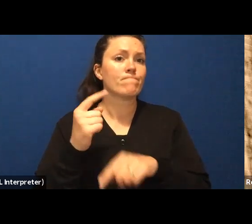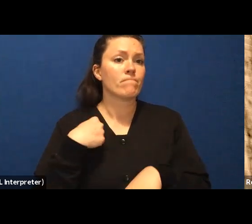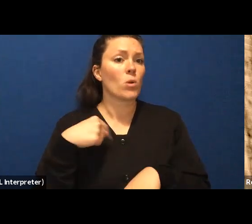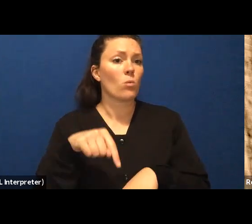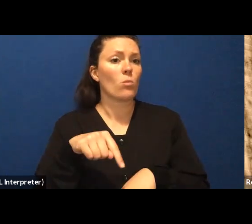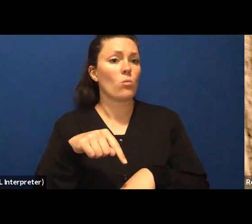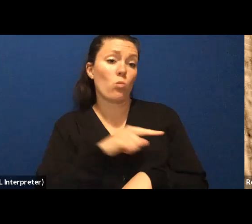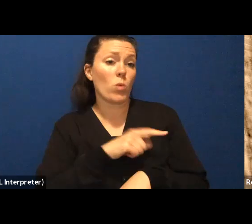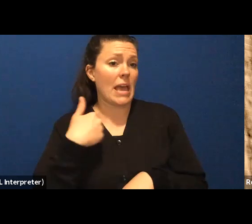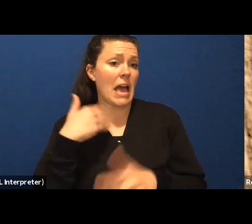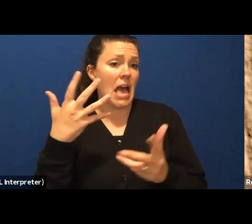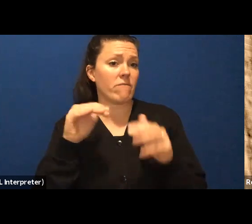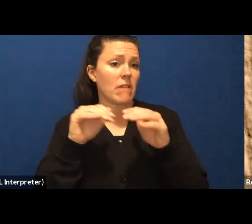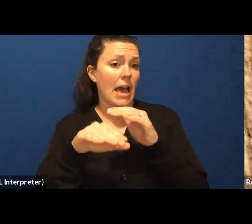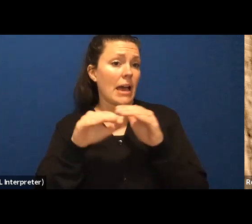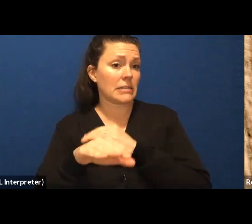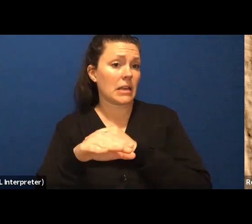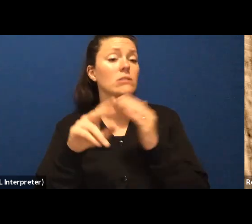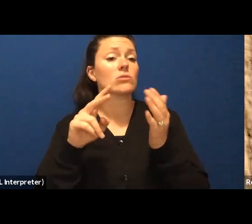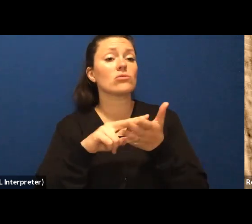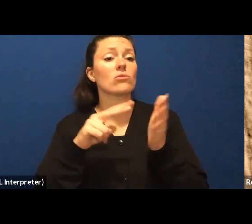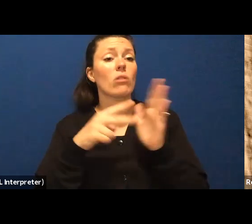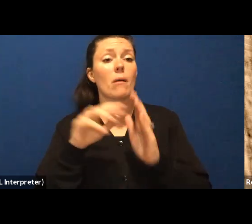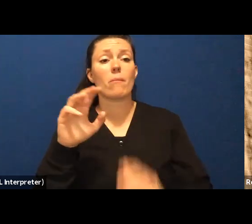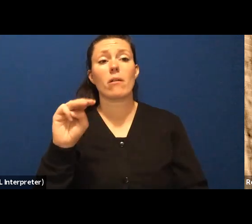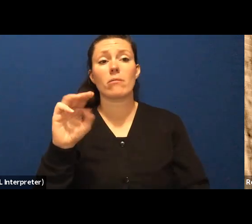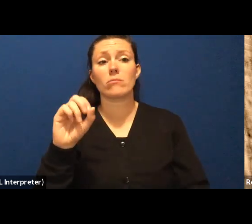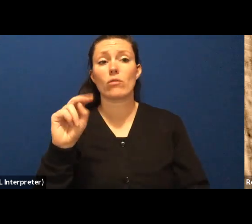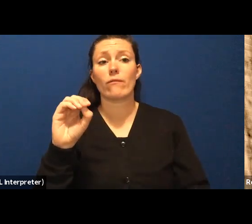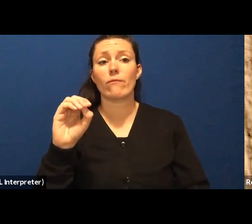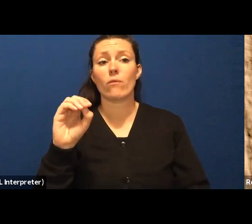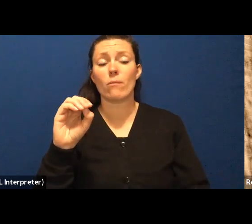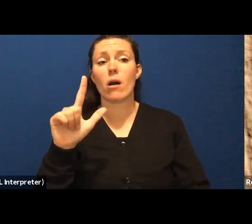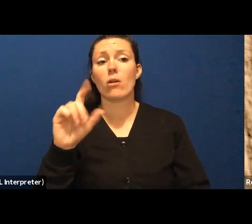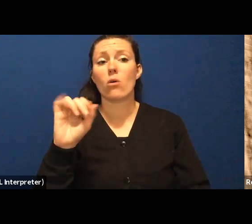access. So regarding monolingual communities,